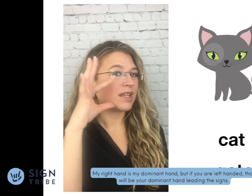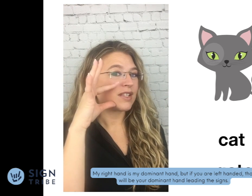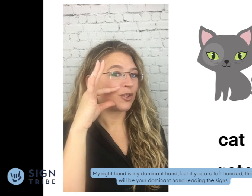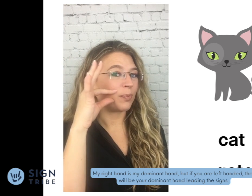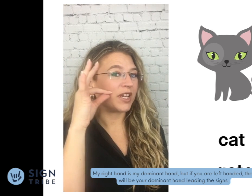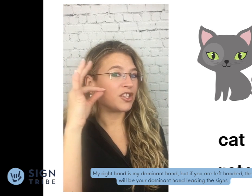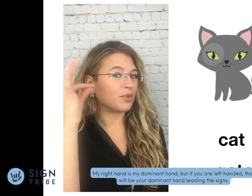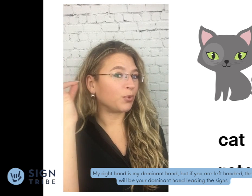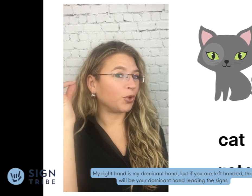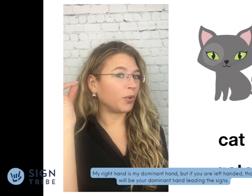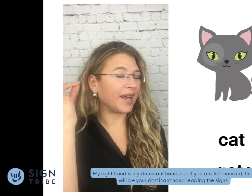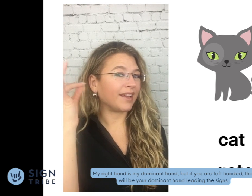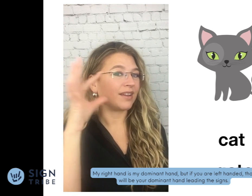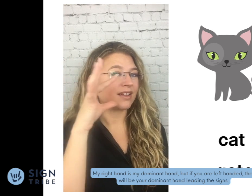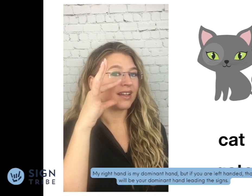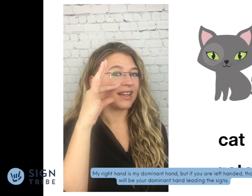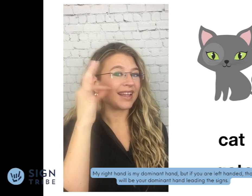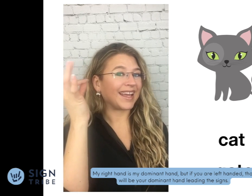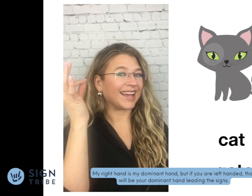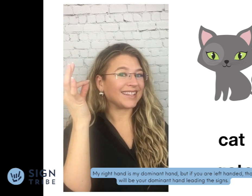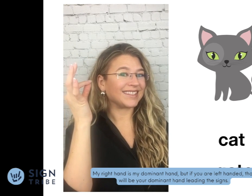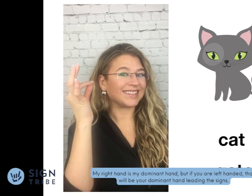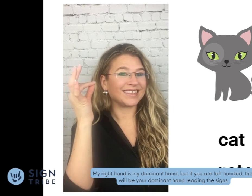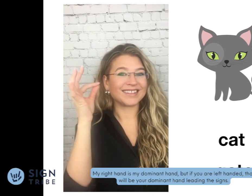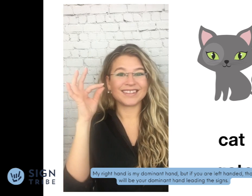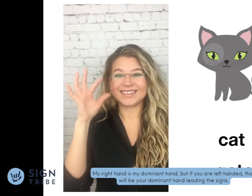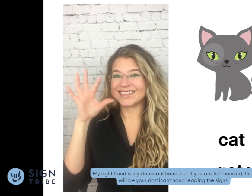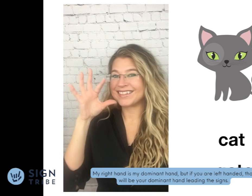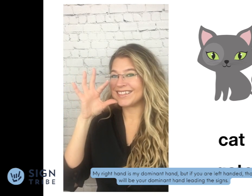So pinch and pull away, cat.